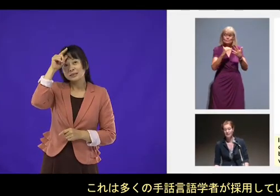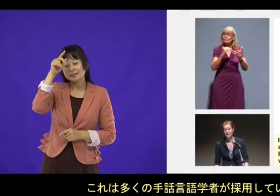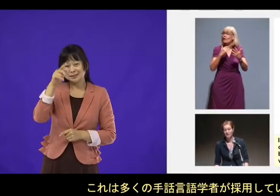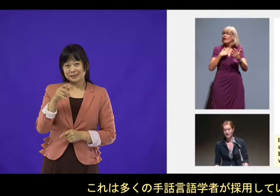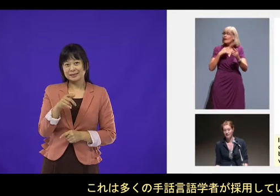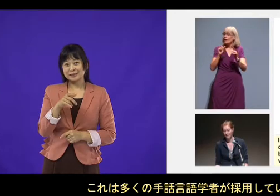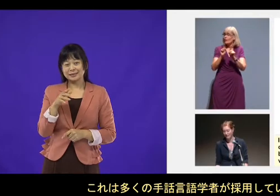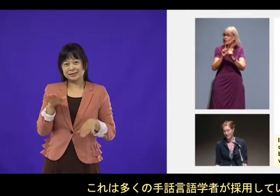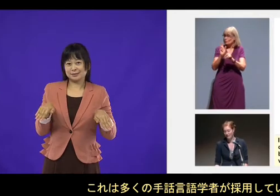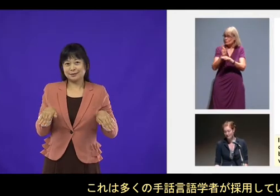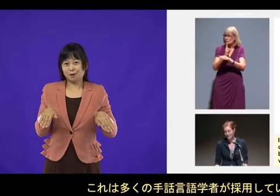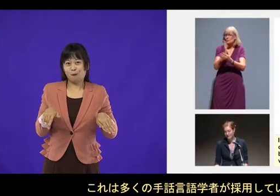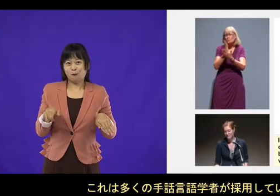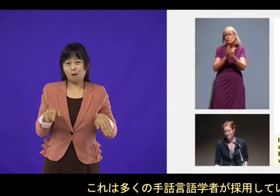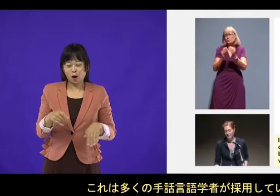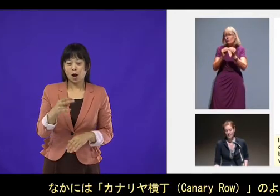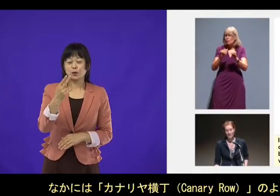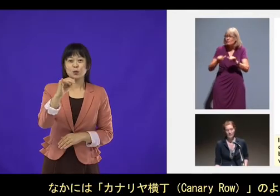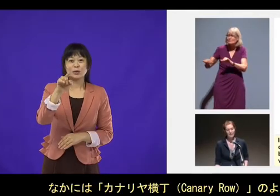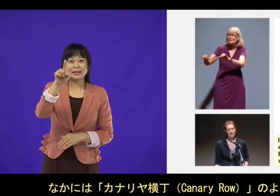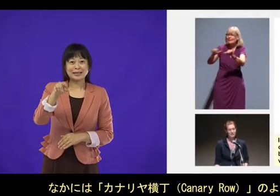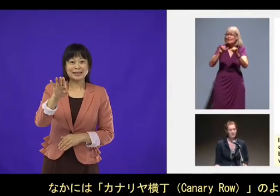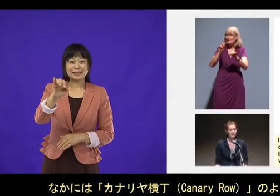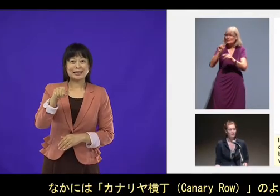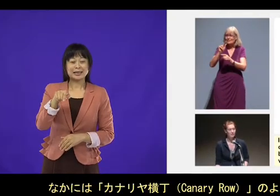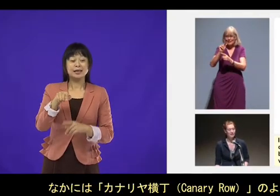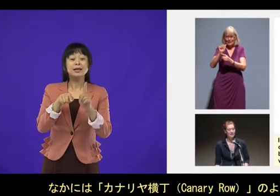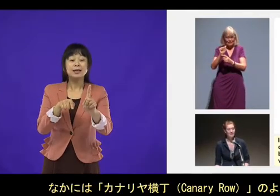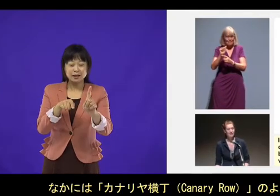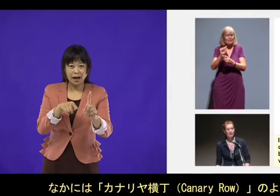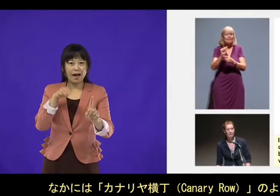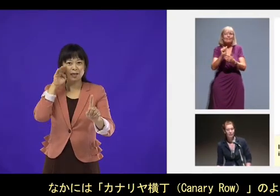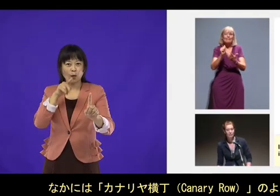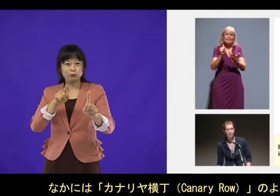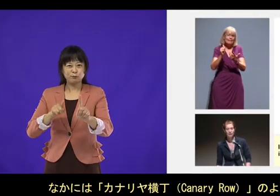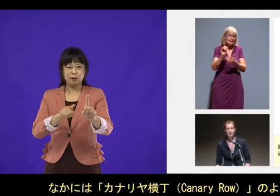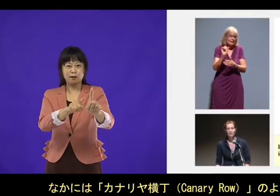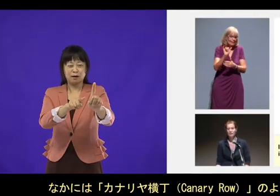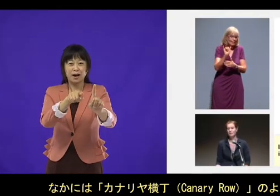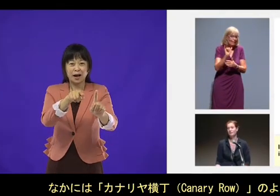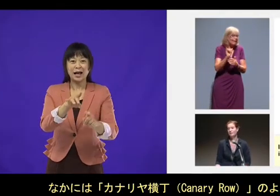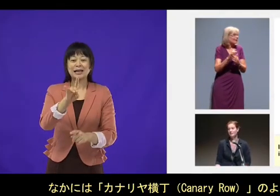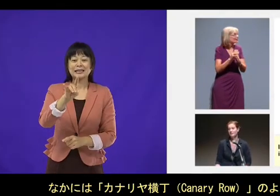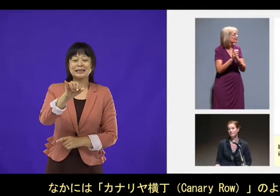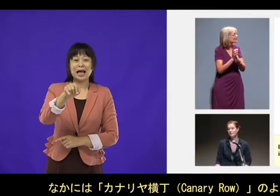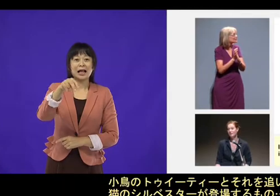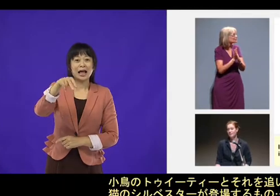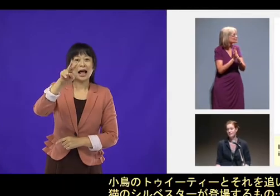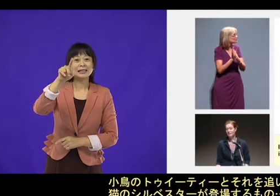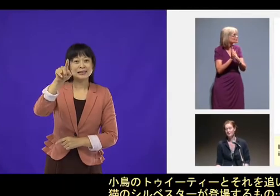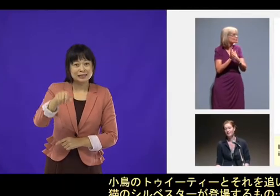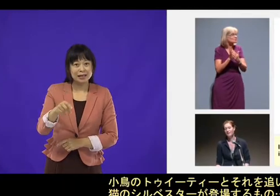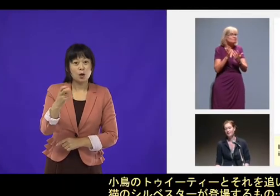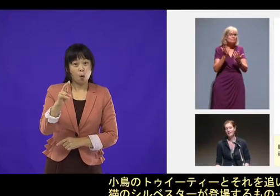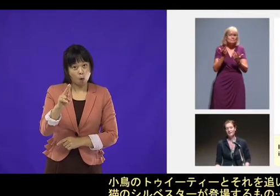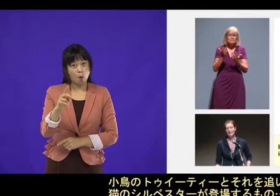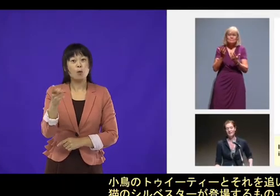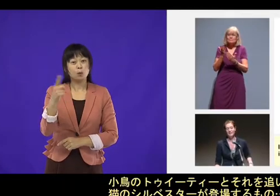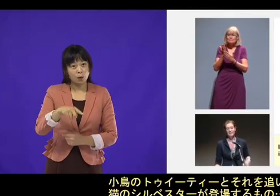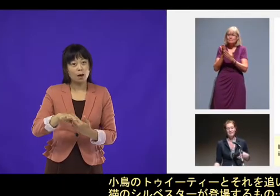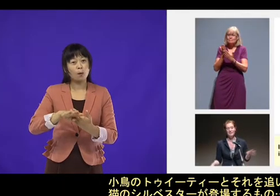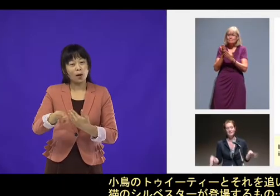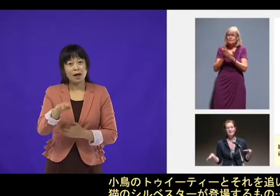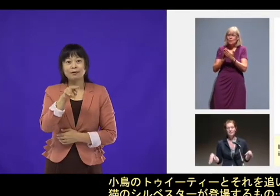sign language linguists. So, and these involve like Canary Row. I don't know whether you know these videos, but they're